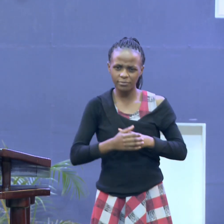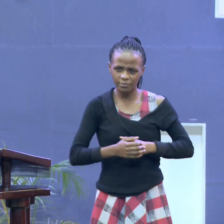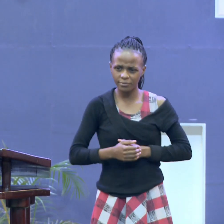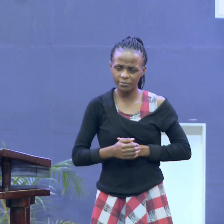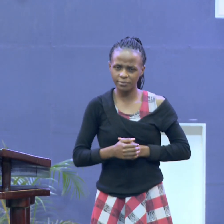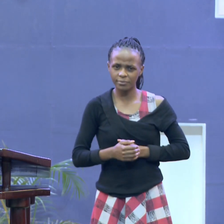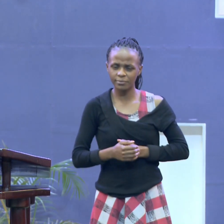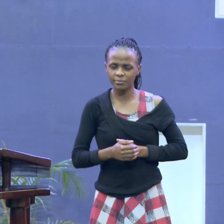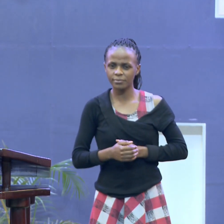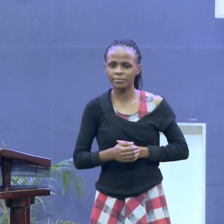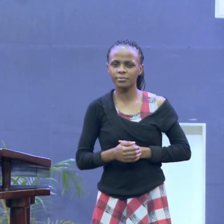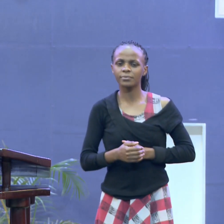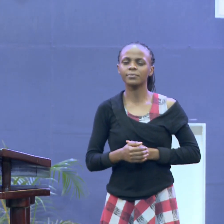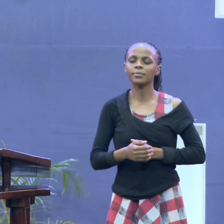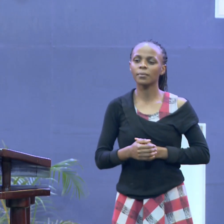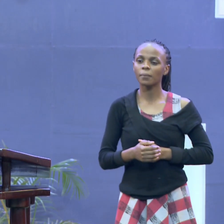one.